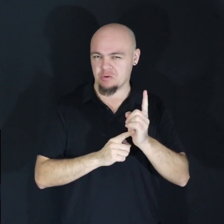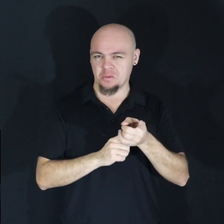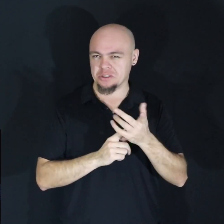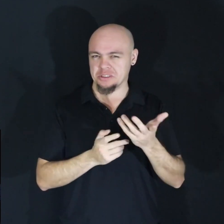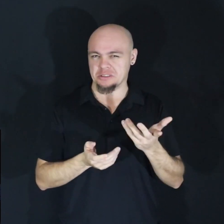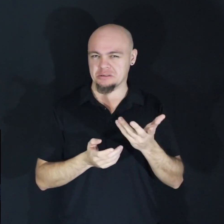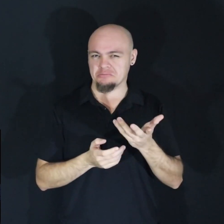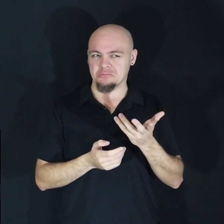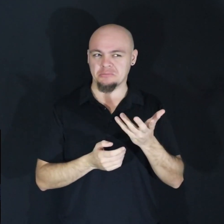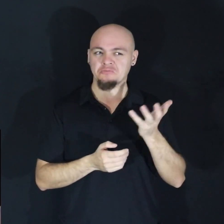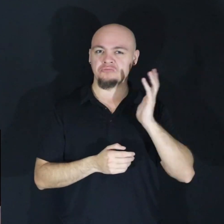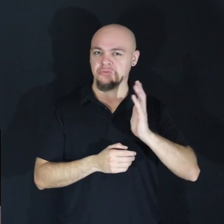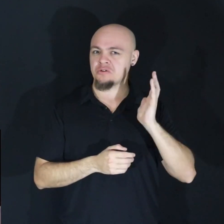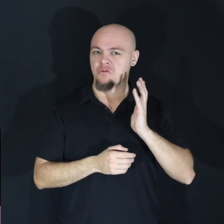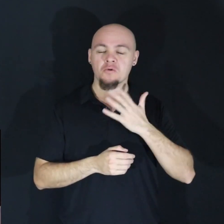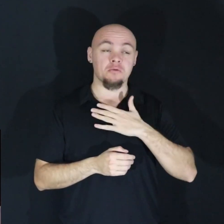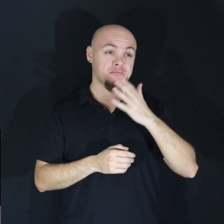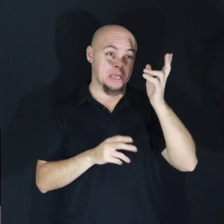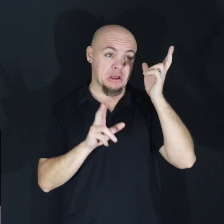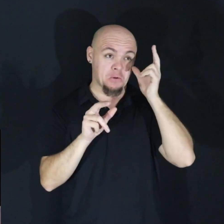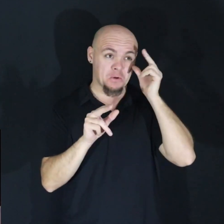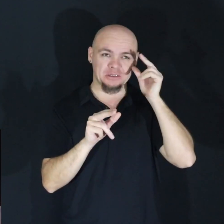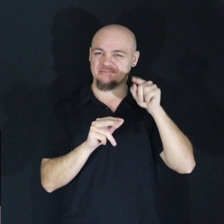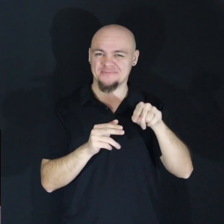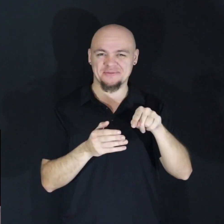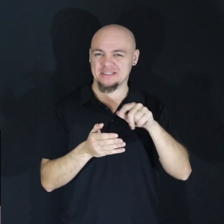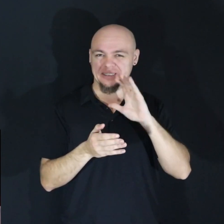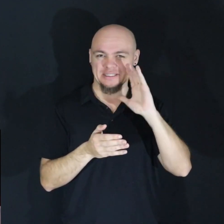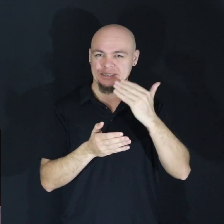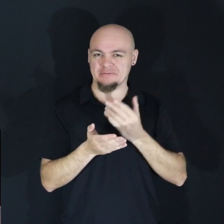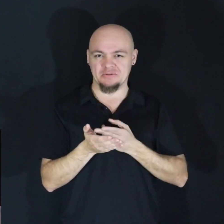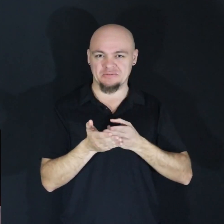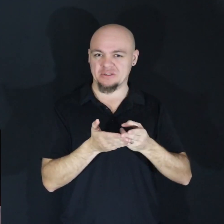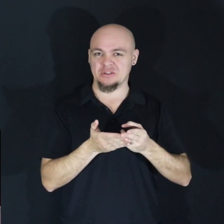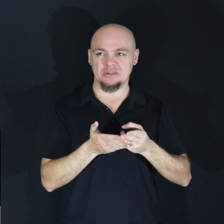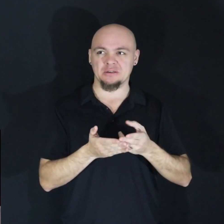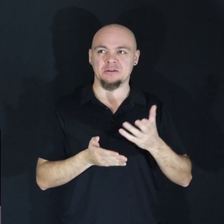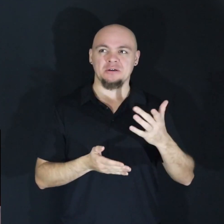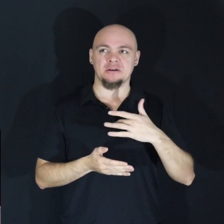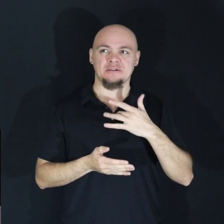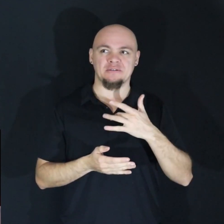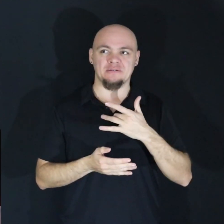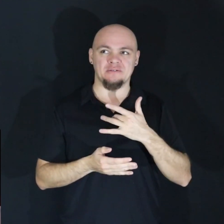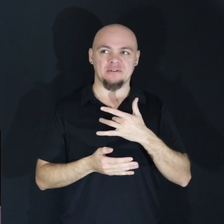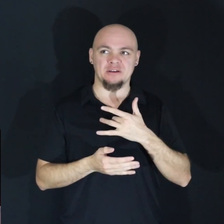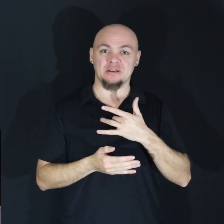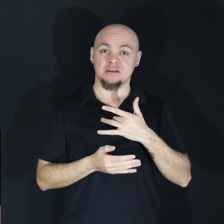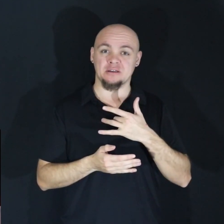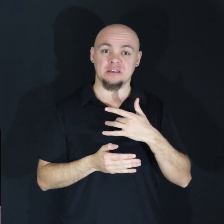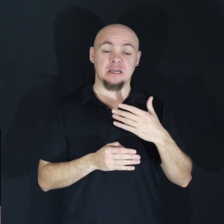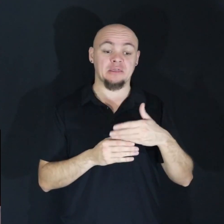genuine ones that I had felt with my horse Penny, or that I feel when I'm at the next step.